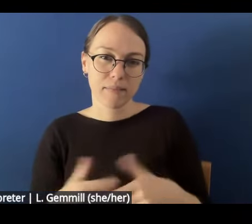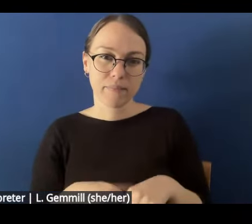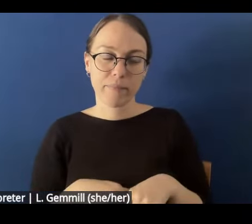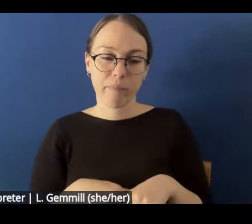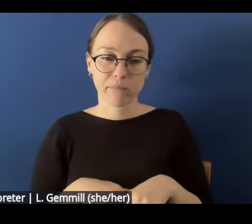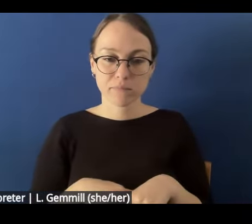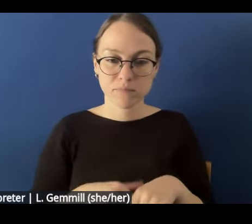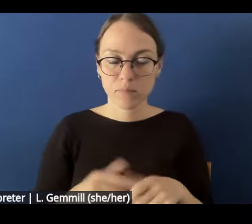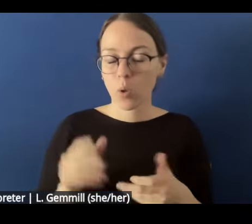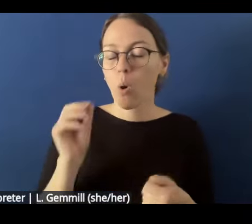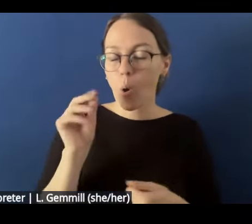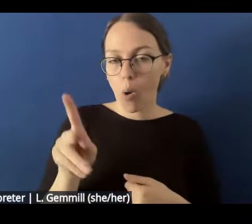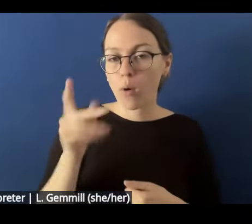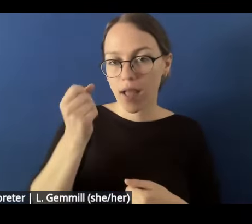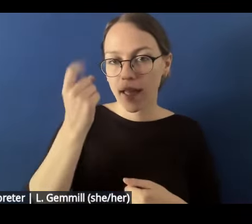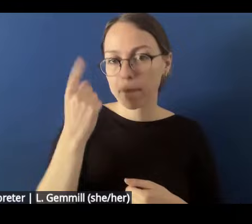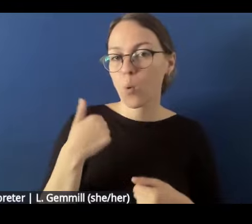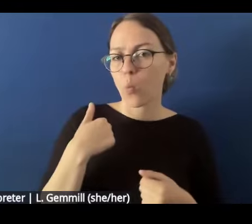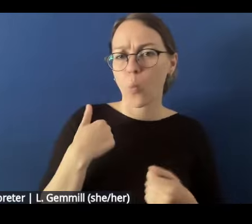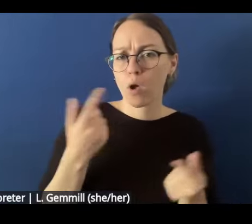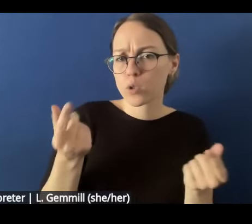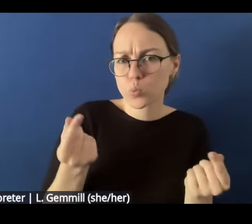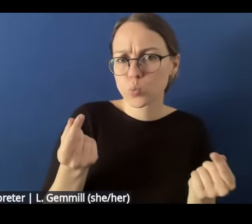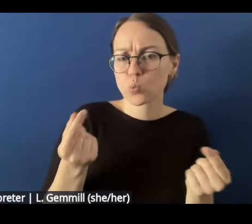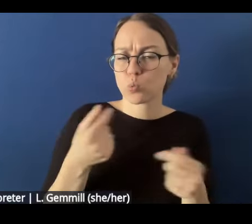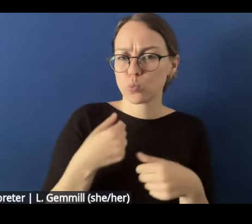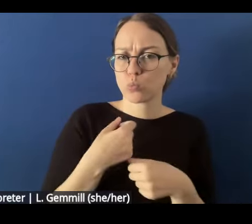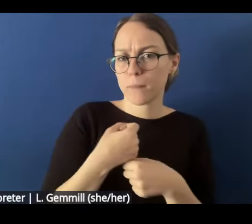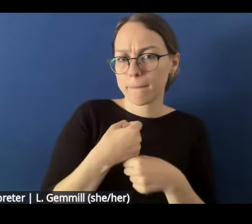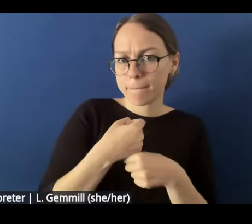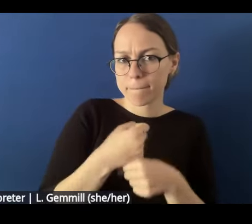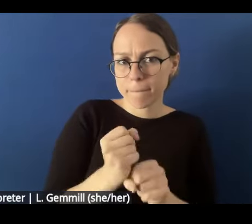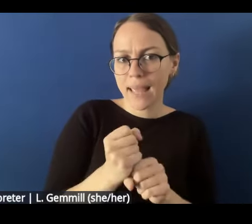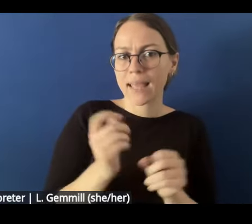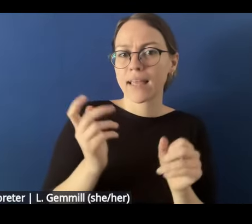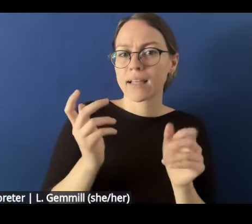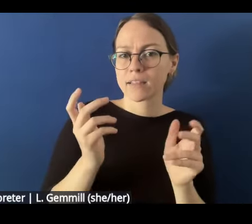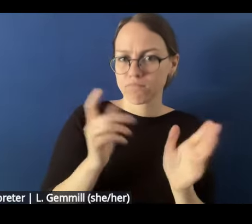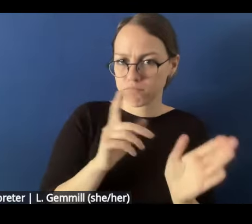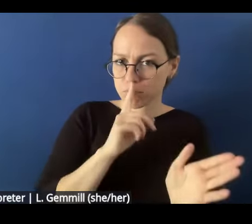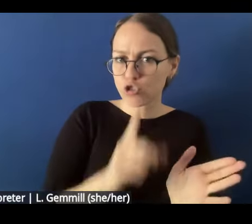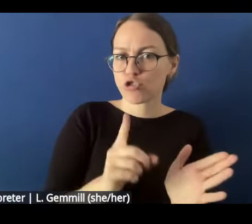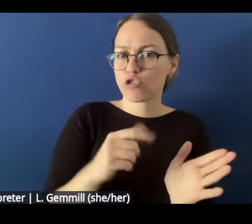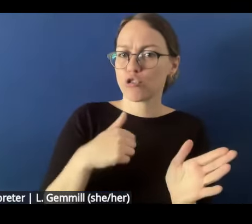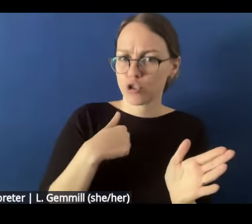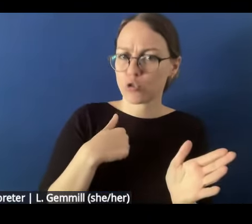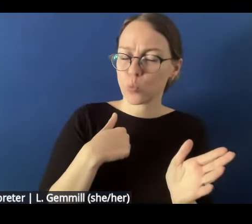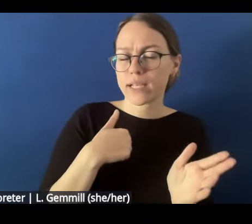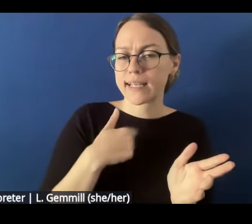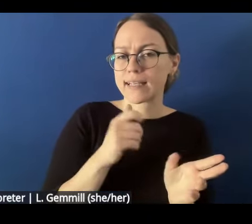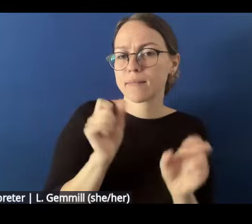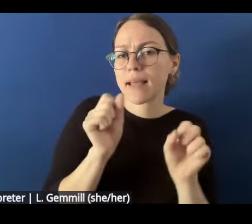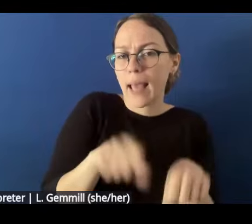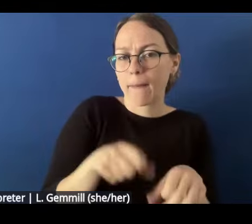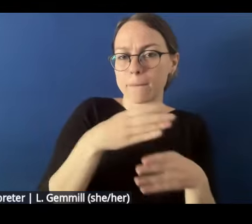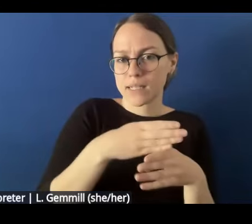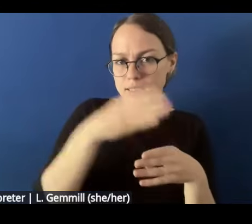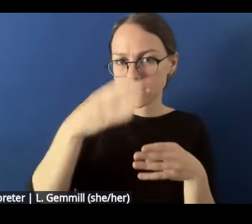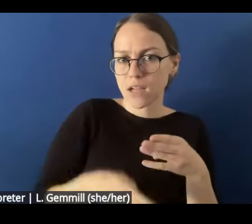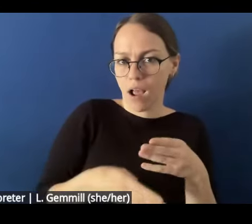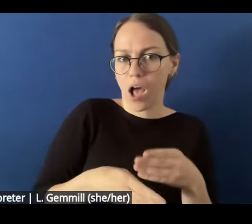what can we do to make it more likely than not that we're going to be done before we have to decide whether